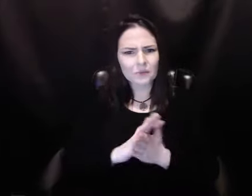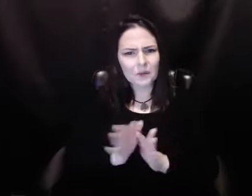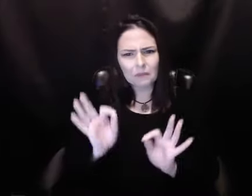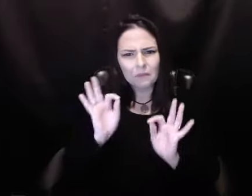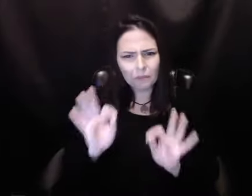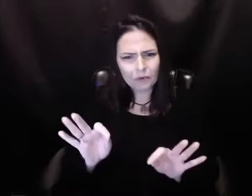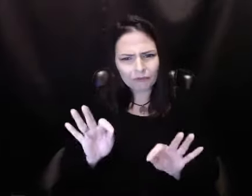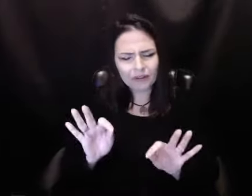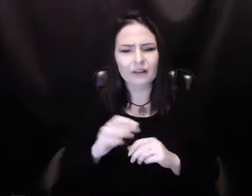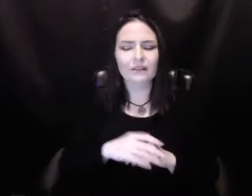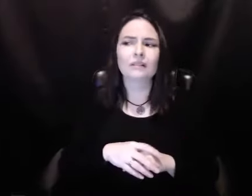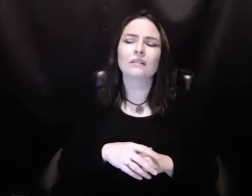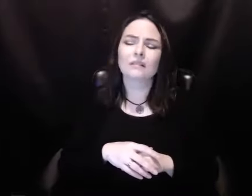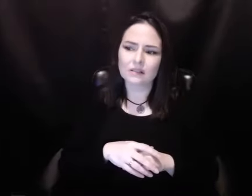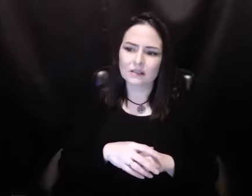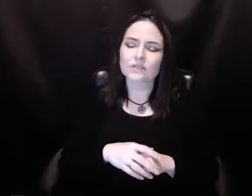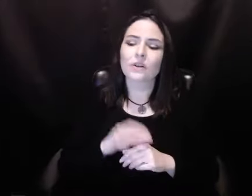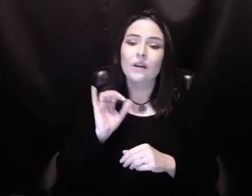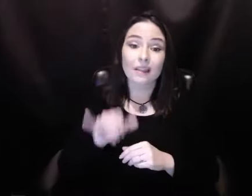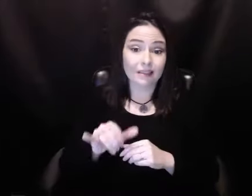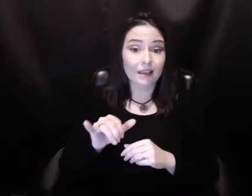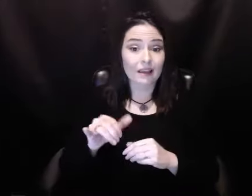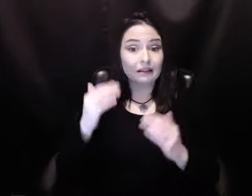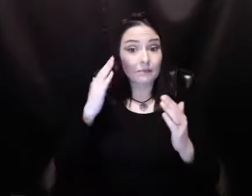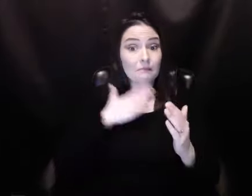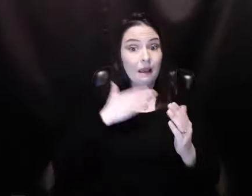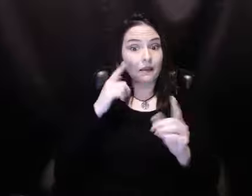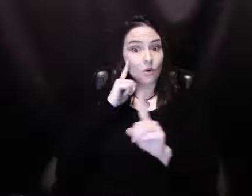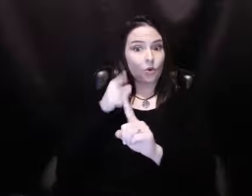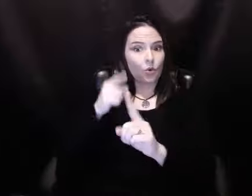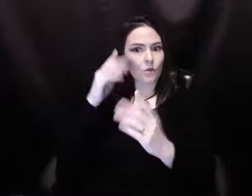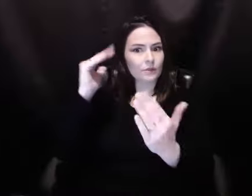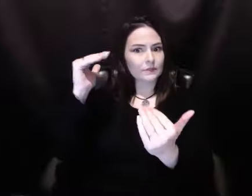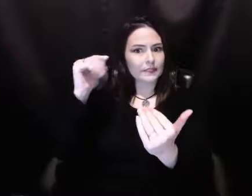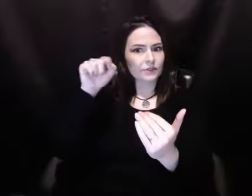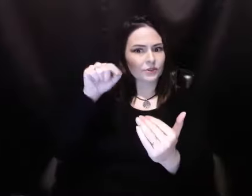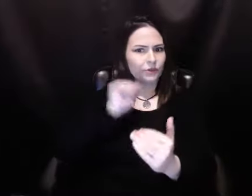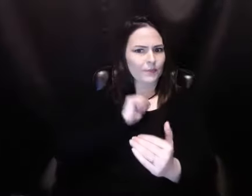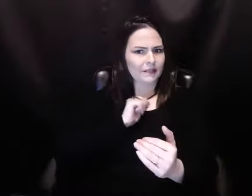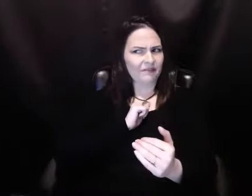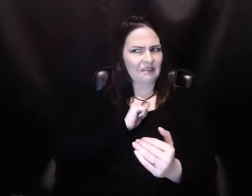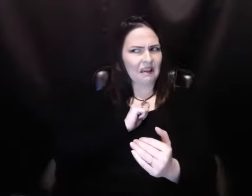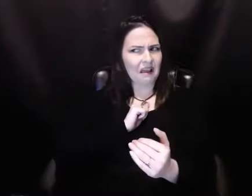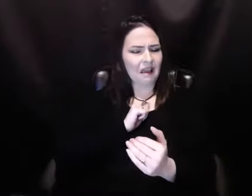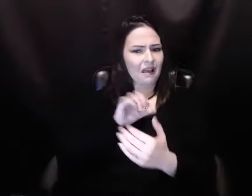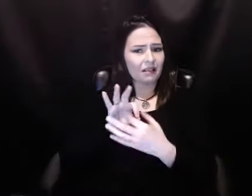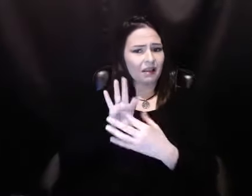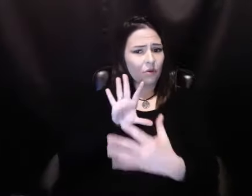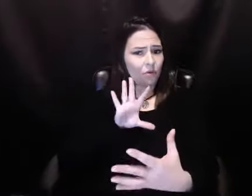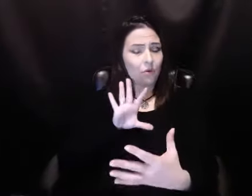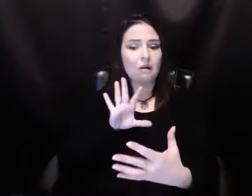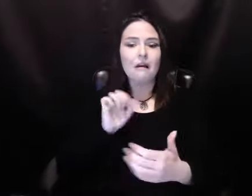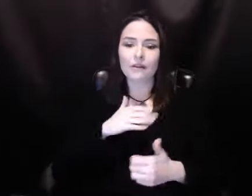this. I worked through the questions. Here, question 13 helped me a lot. It reads, can